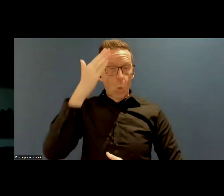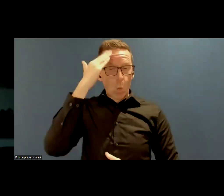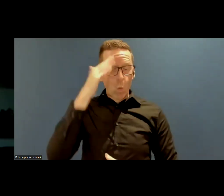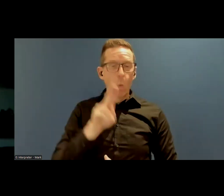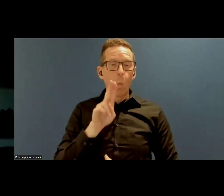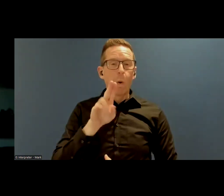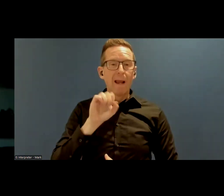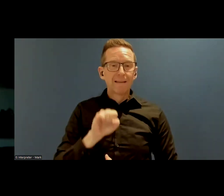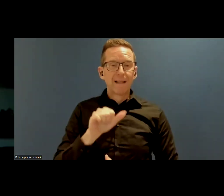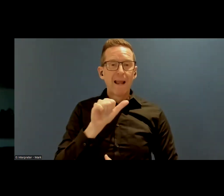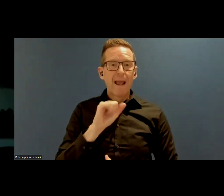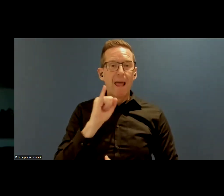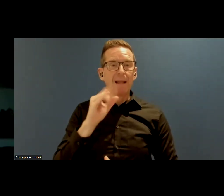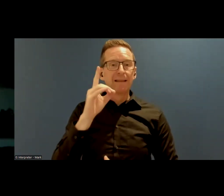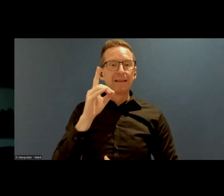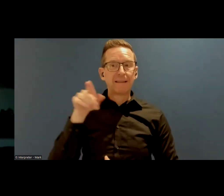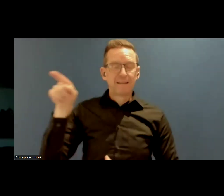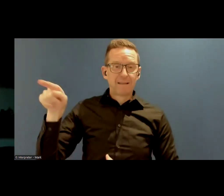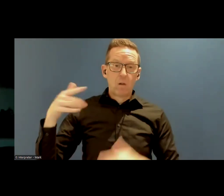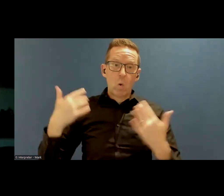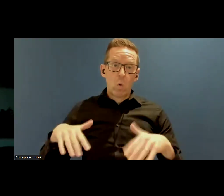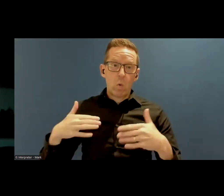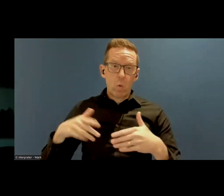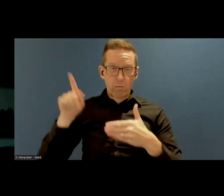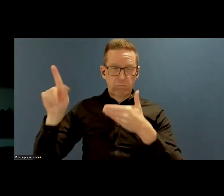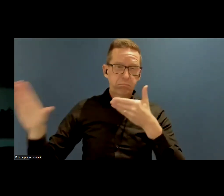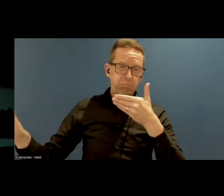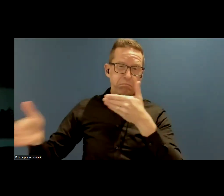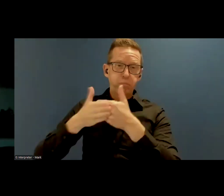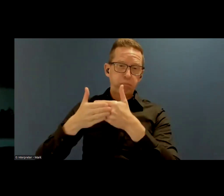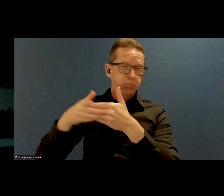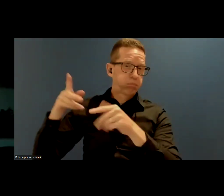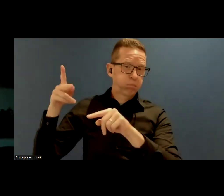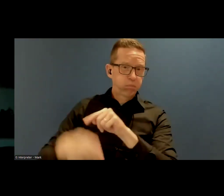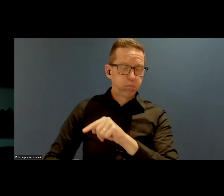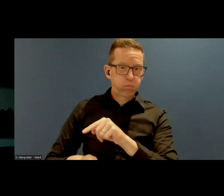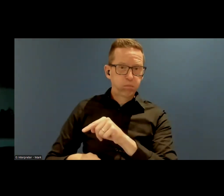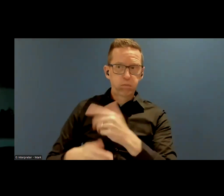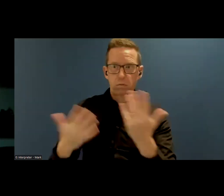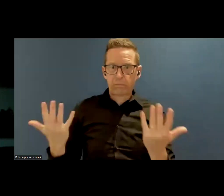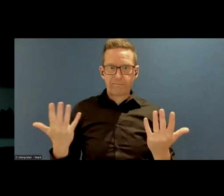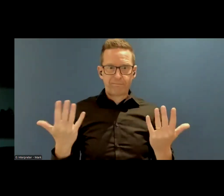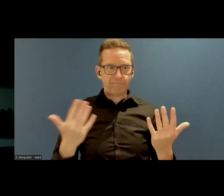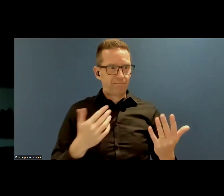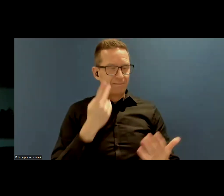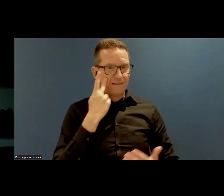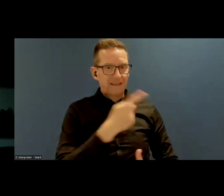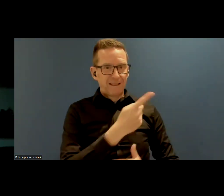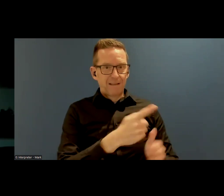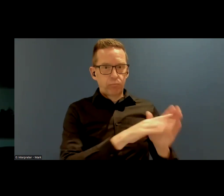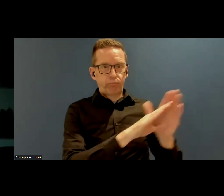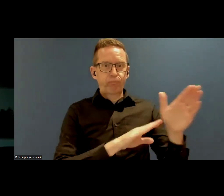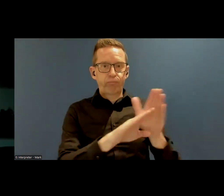US has been shut down, these supports are being downsized or